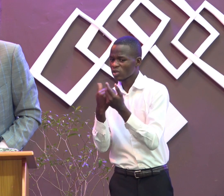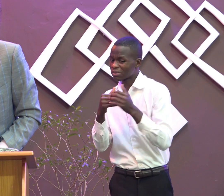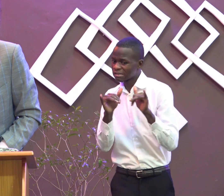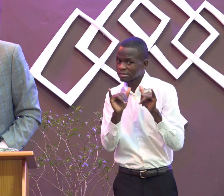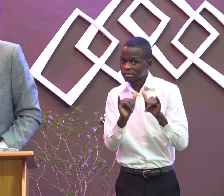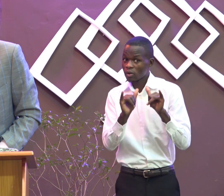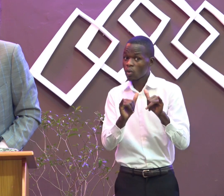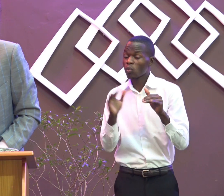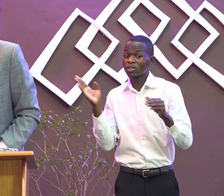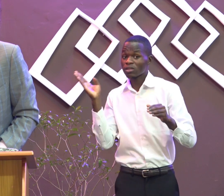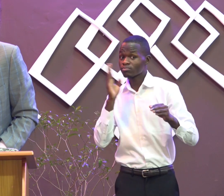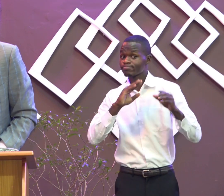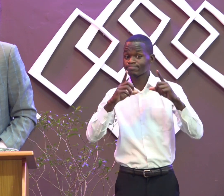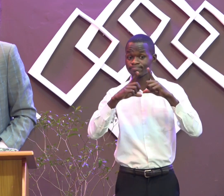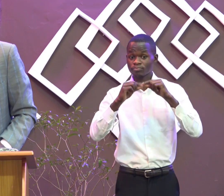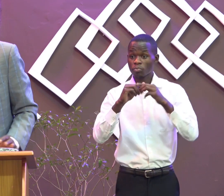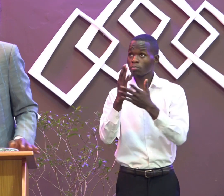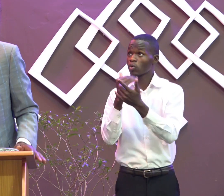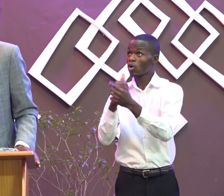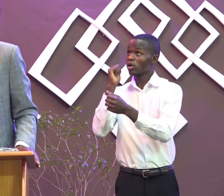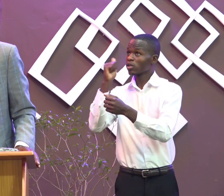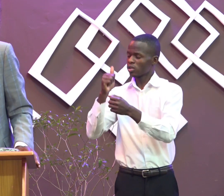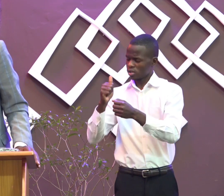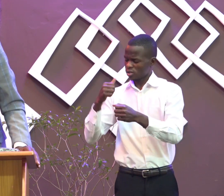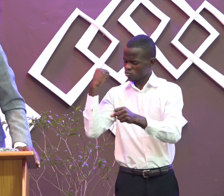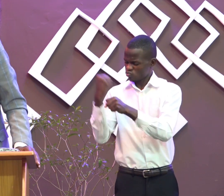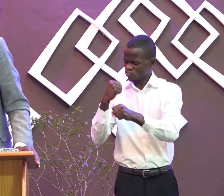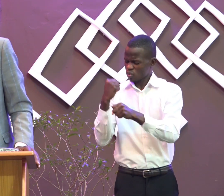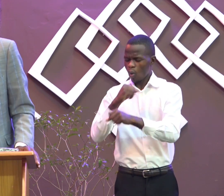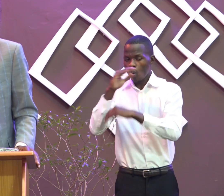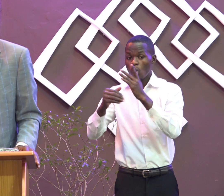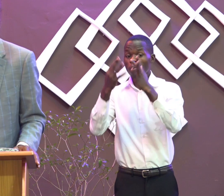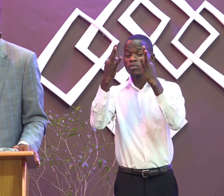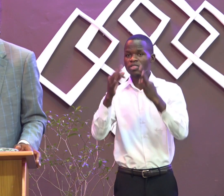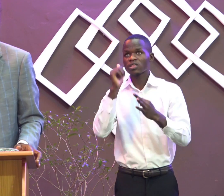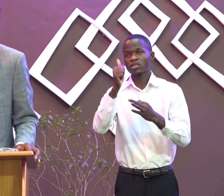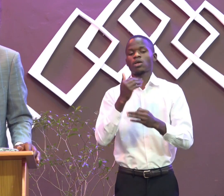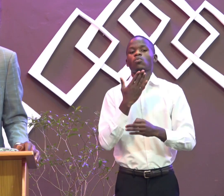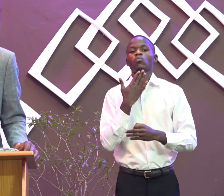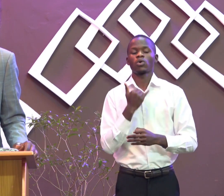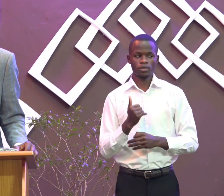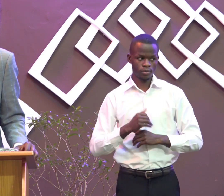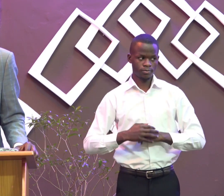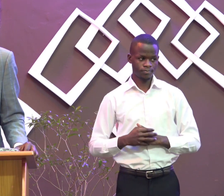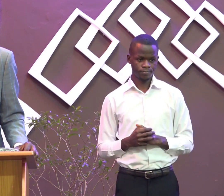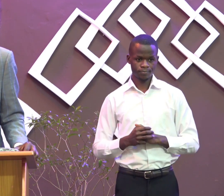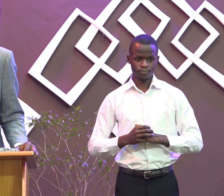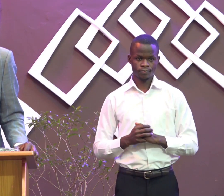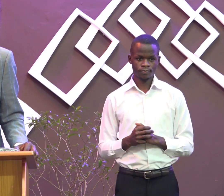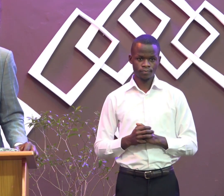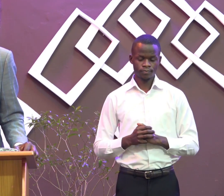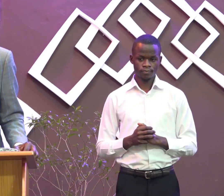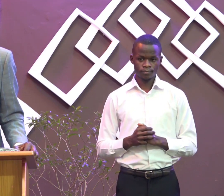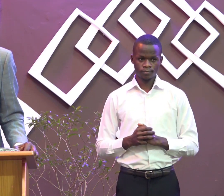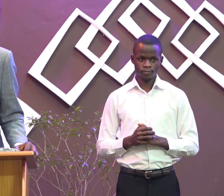kibi kubanga akola buli kyayagala. Verse 3. Be not hasty to go from his presence.